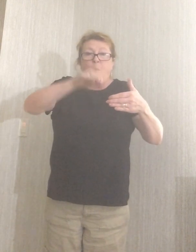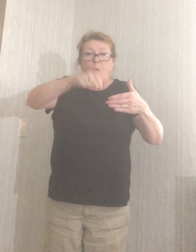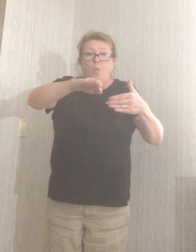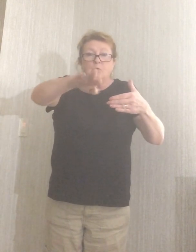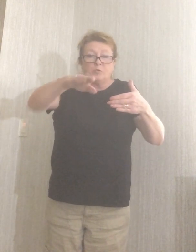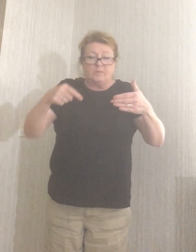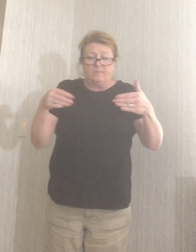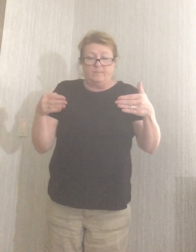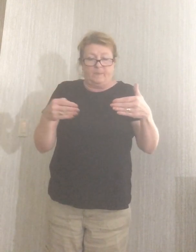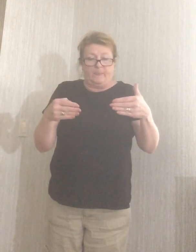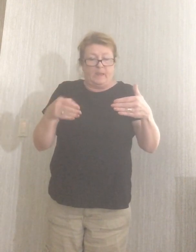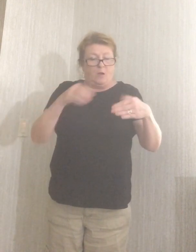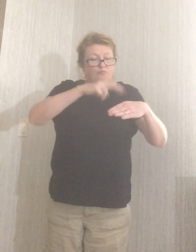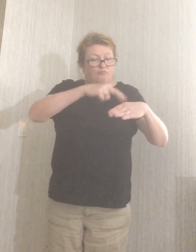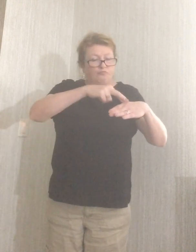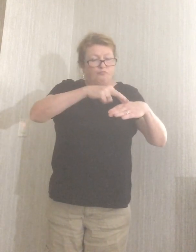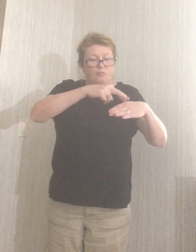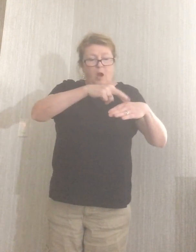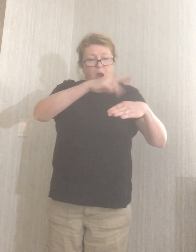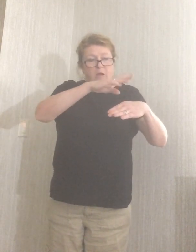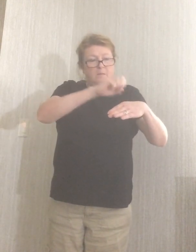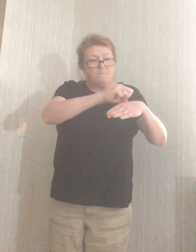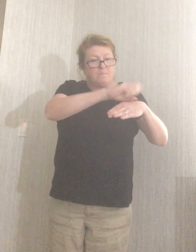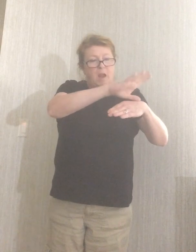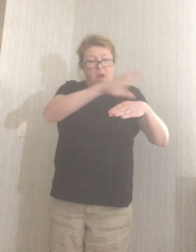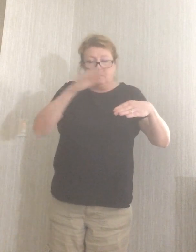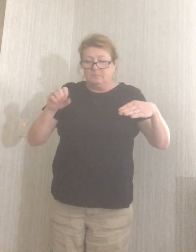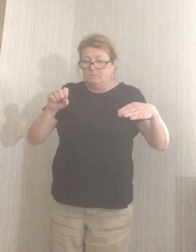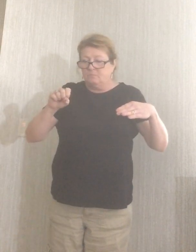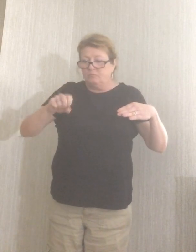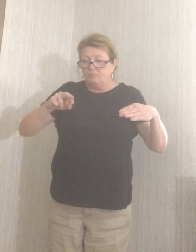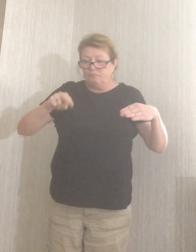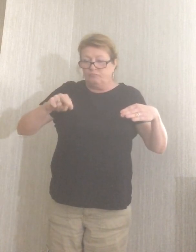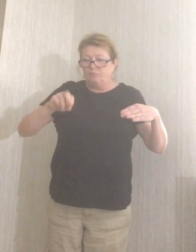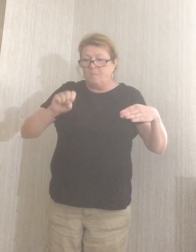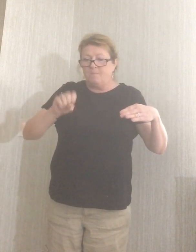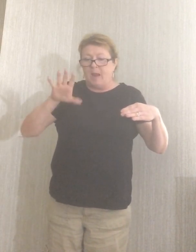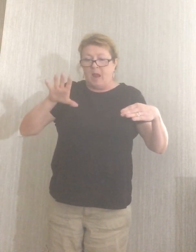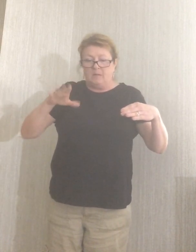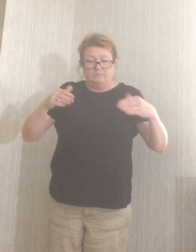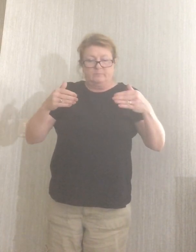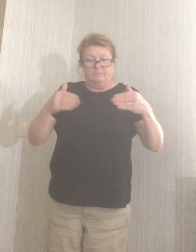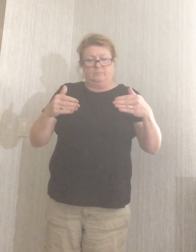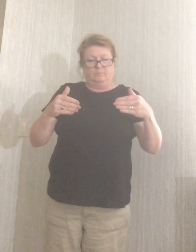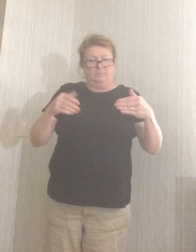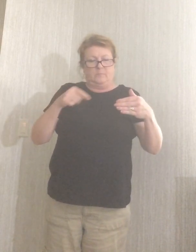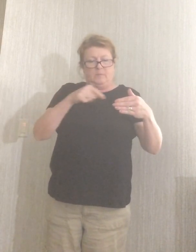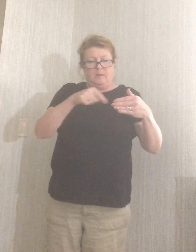and mountains don't quite connect, leaving a gap about 1/4 mile